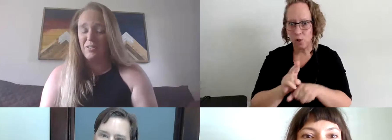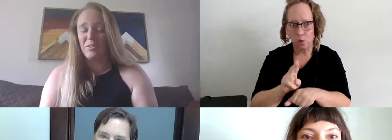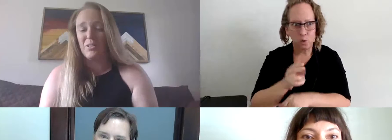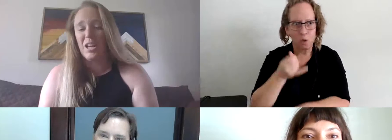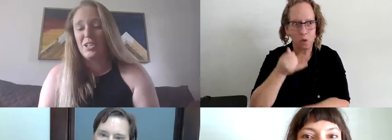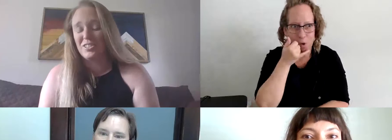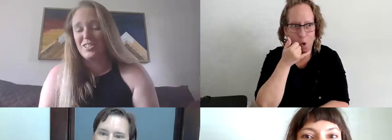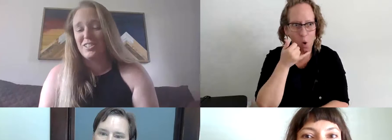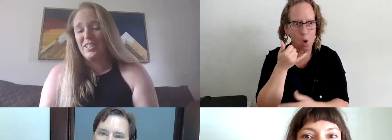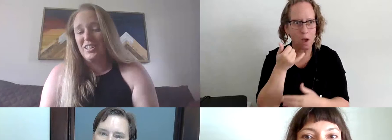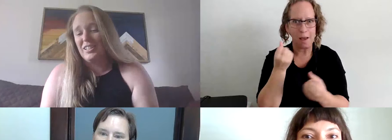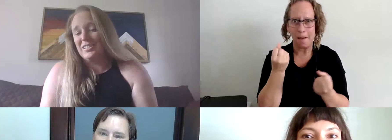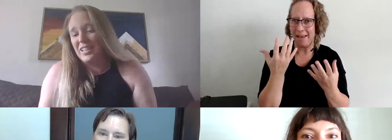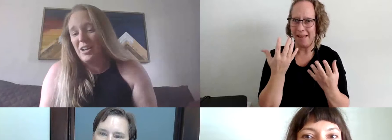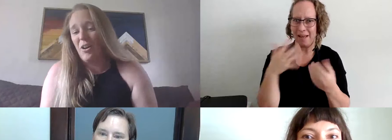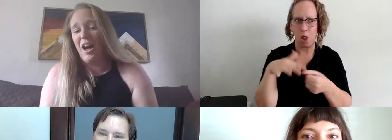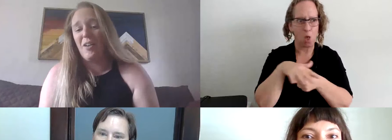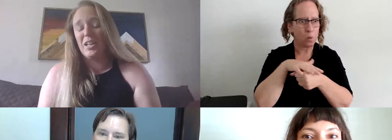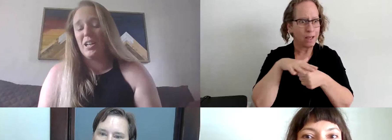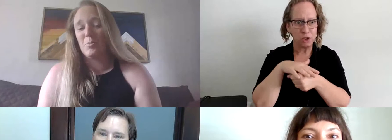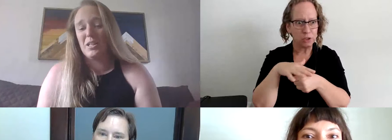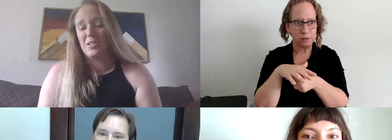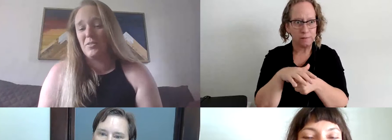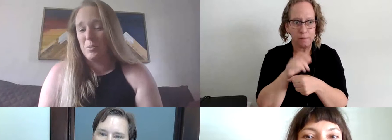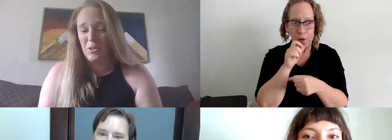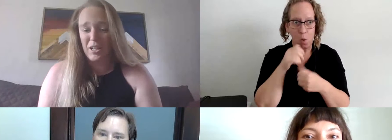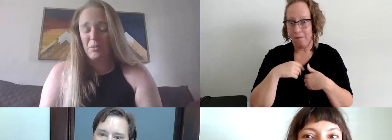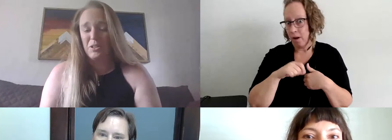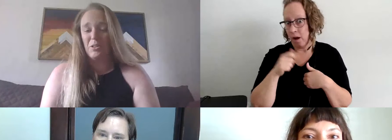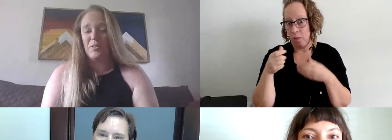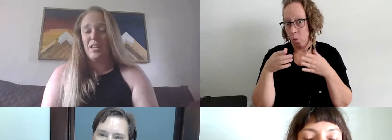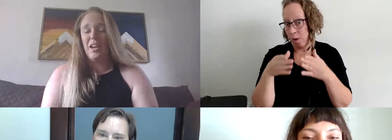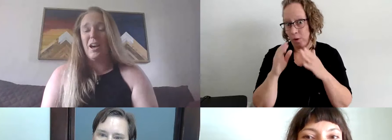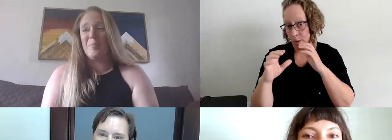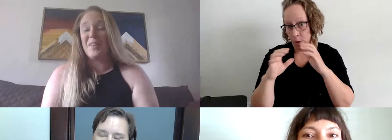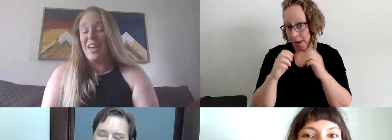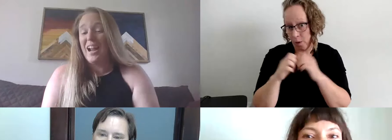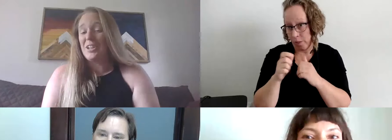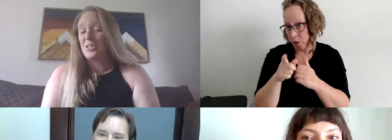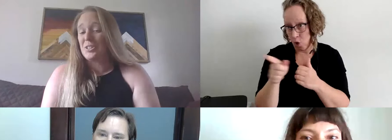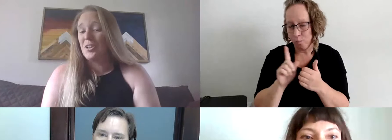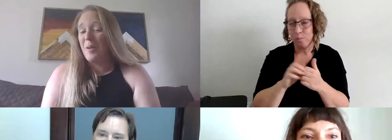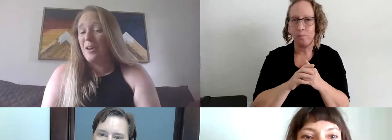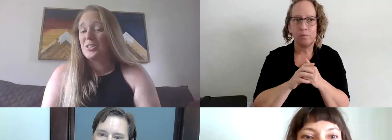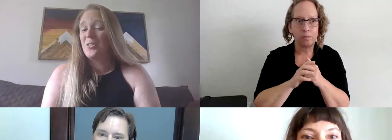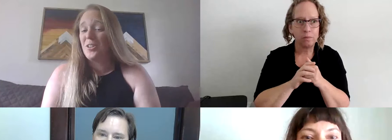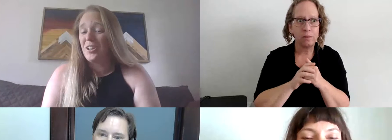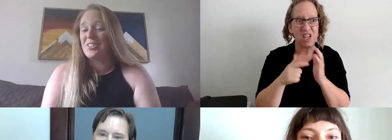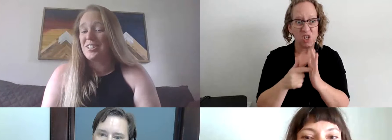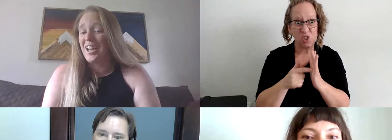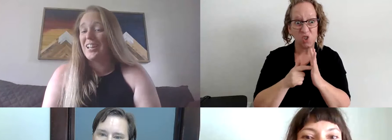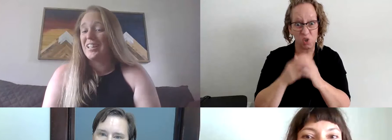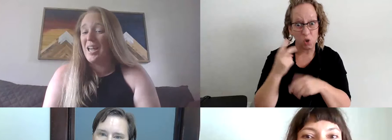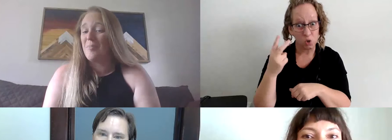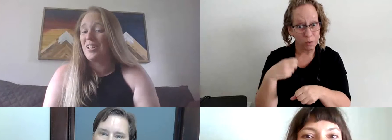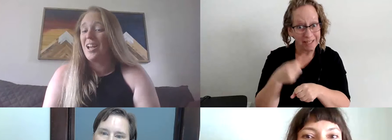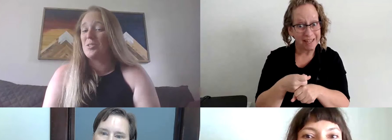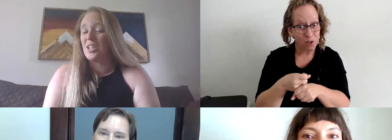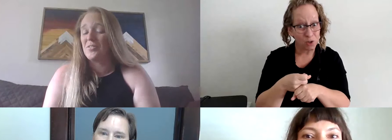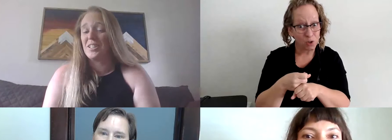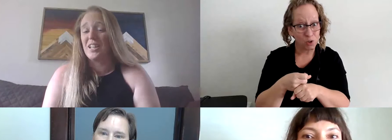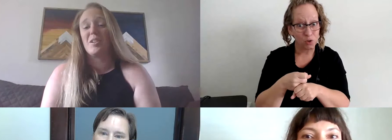and in a lot of locations, I don't have any other means of communicating with you. It actually took about 2 years to kind of